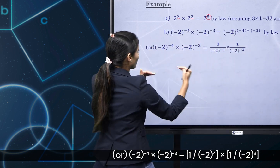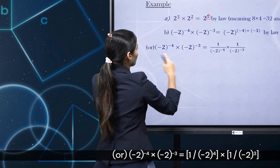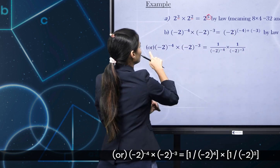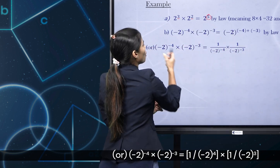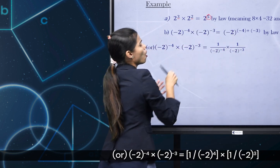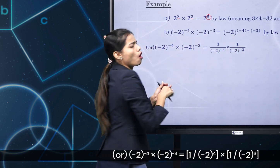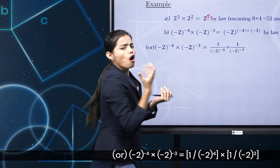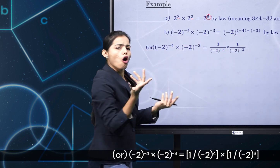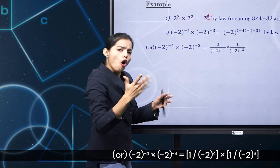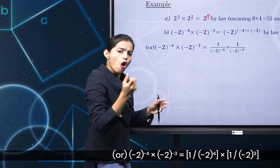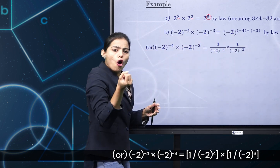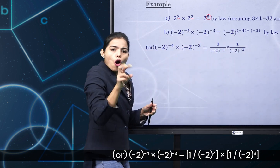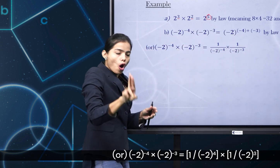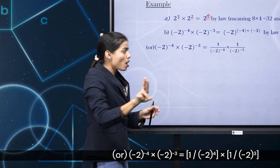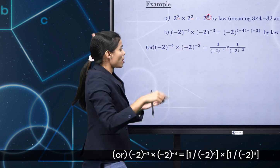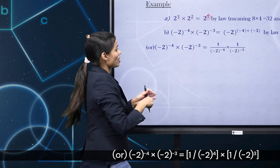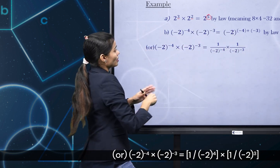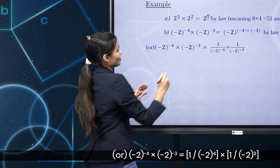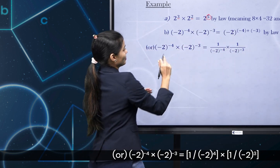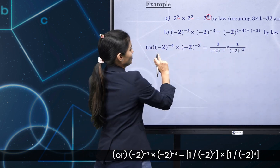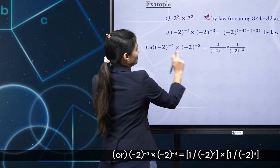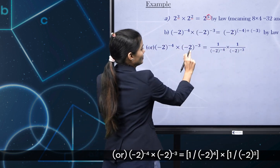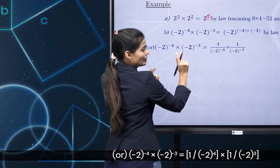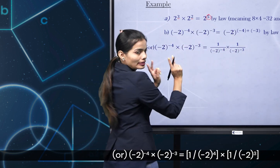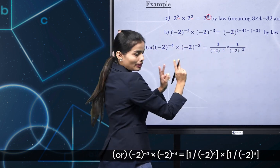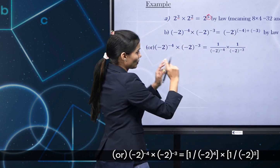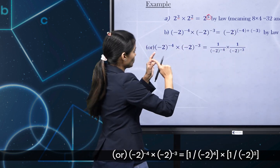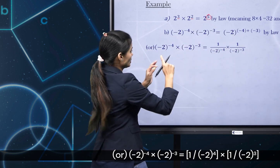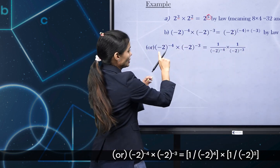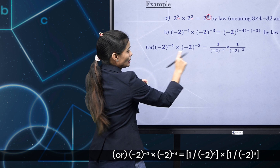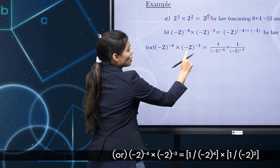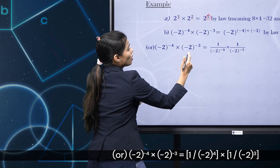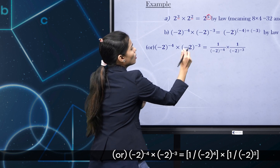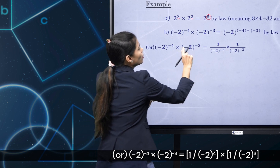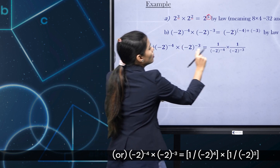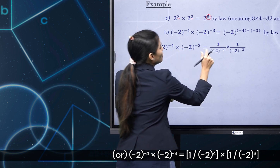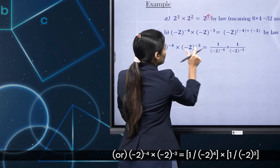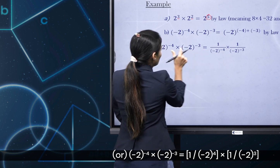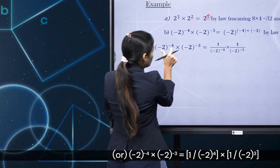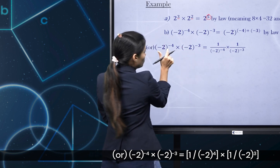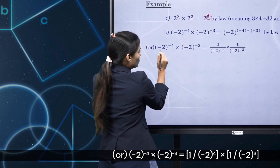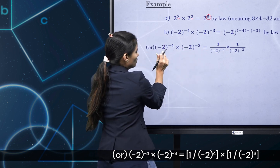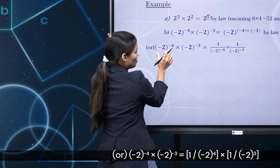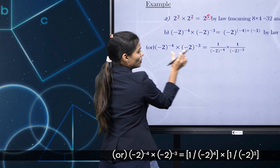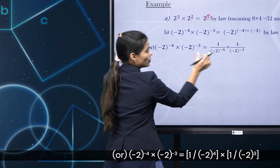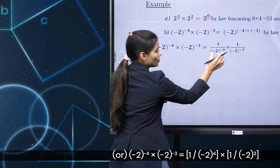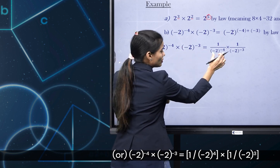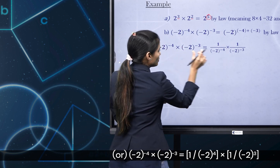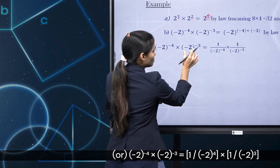Or minus 2 to the power minus 4 into minus 2 to the power minus 3 is equal to 1 by minus 2 to the